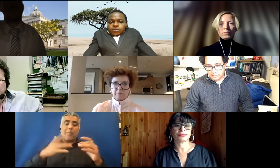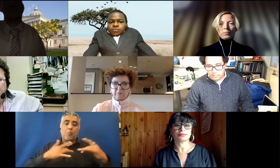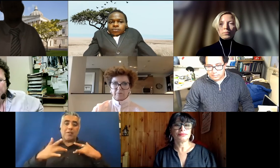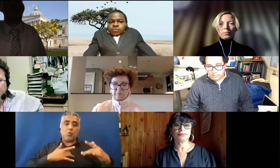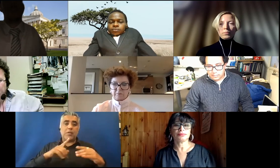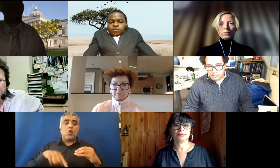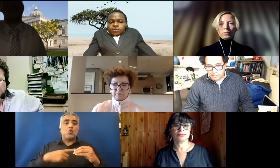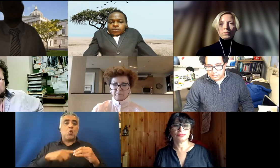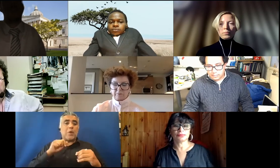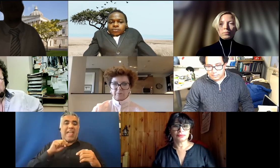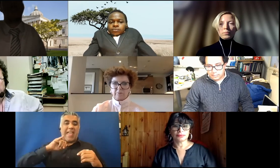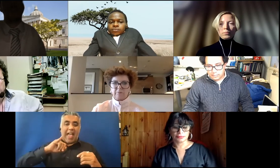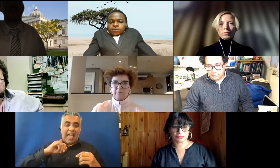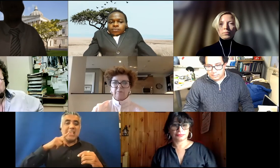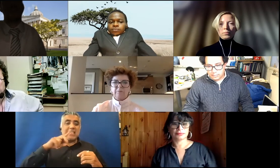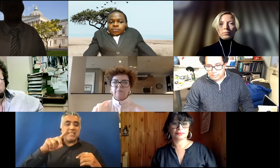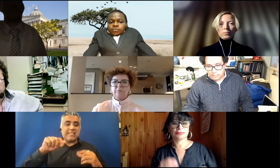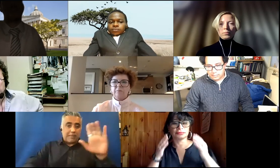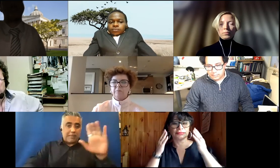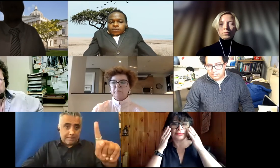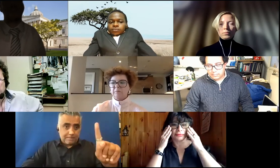of AI and disability?